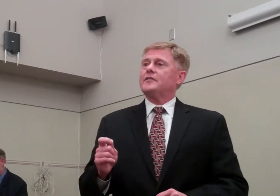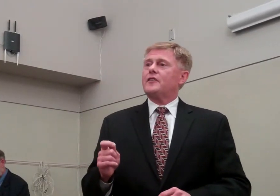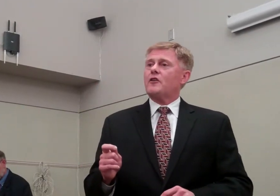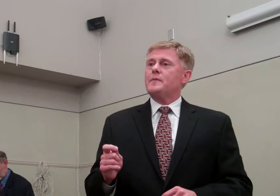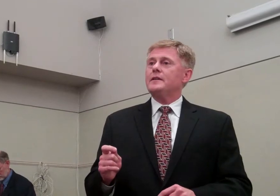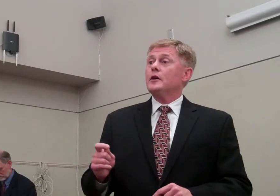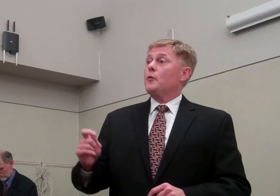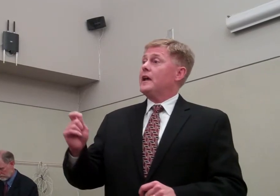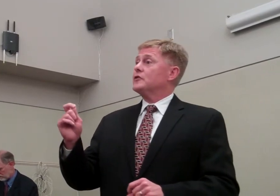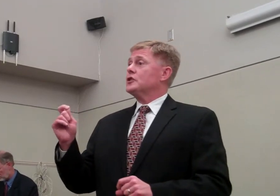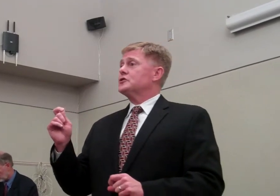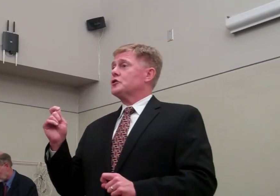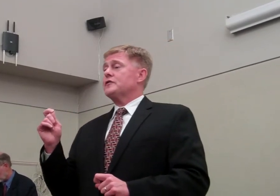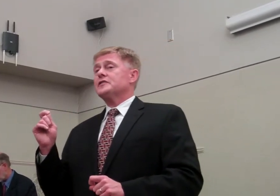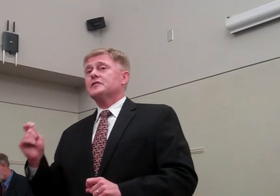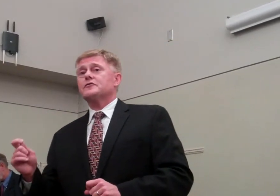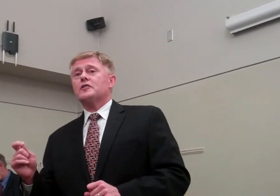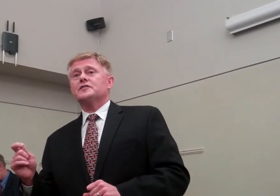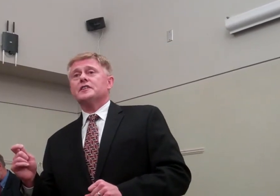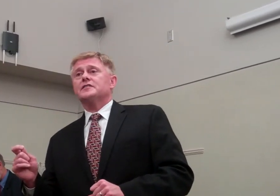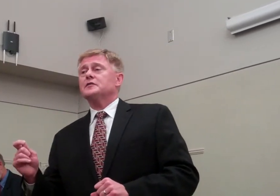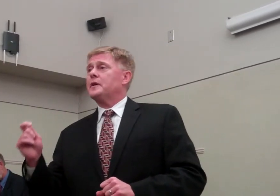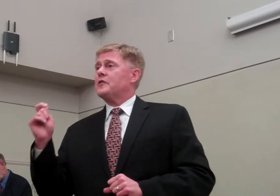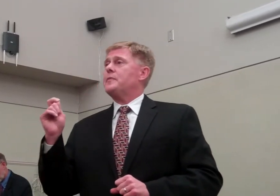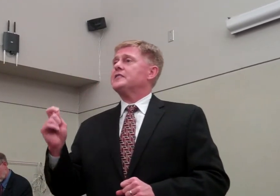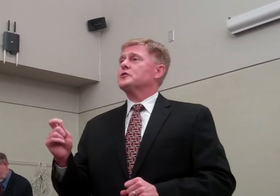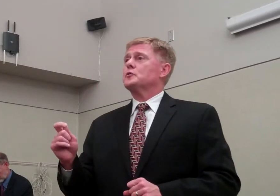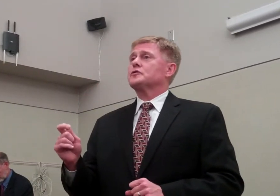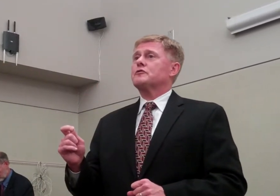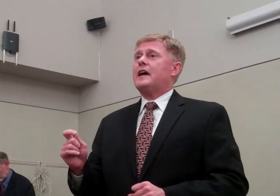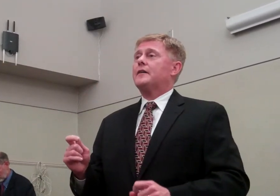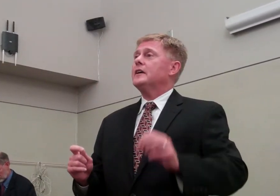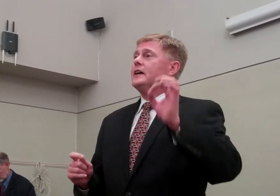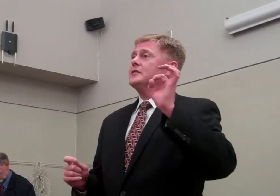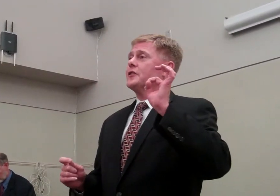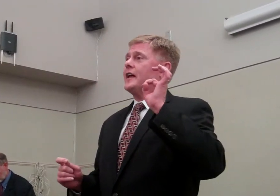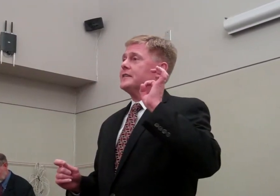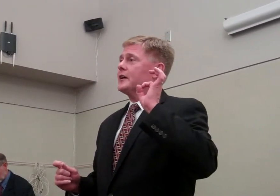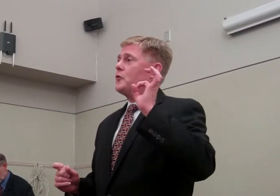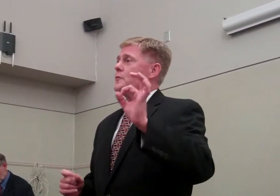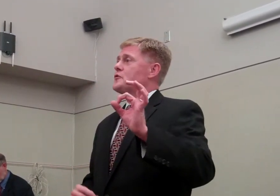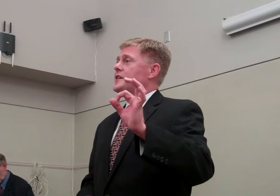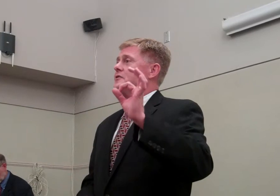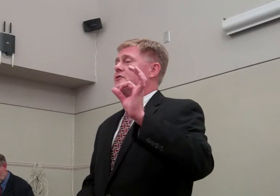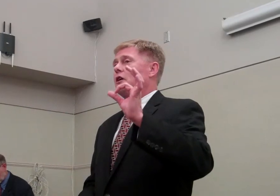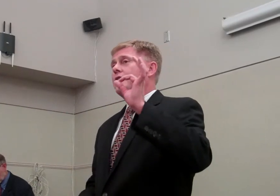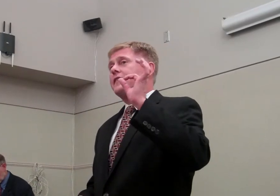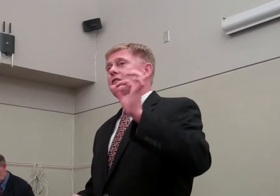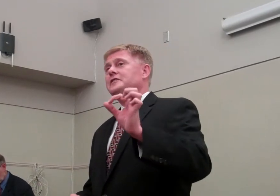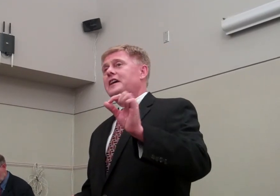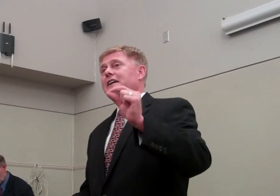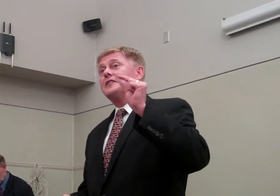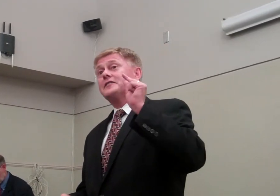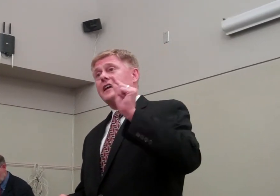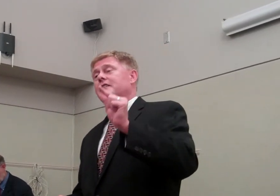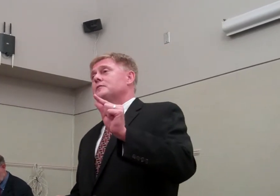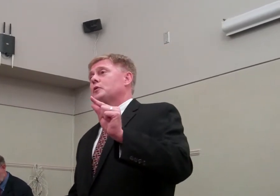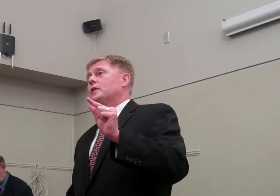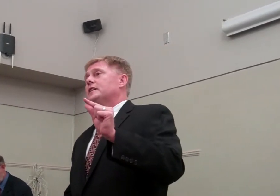environment. We have good services for our citizens. We have the best schools around so that the corporations know that their executives and their employees